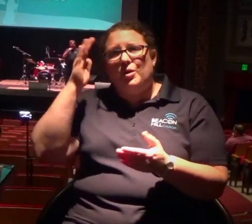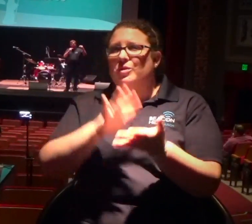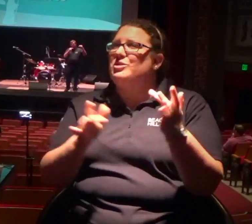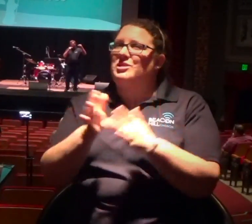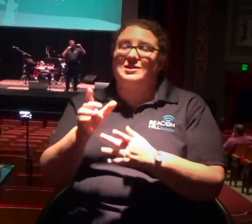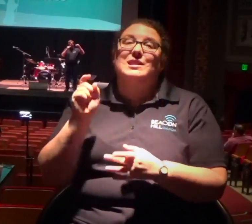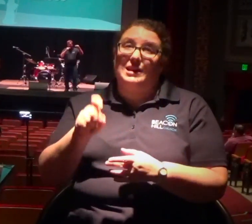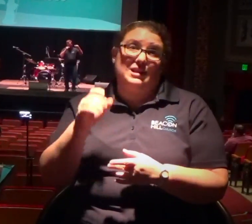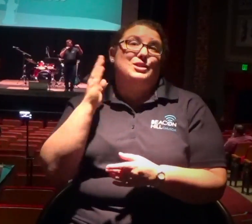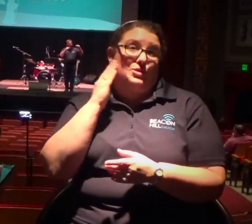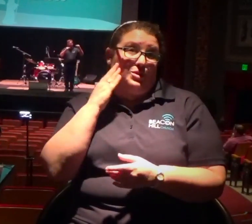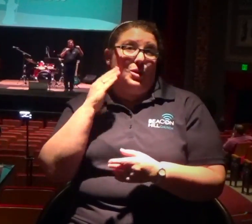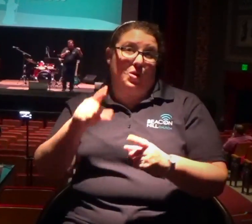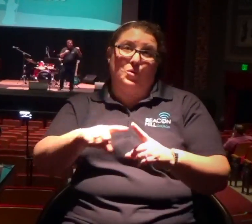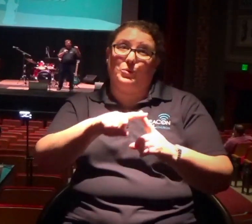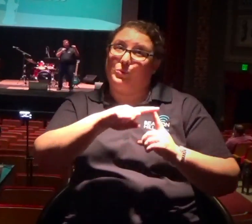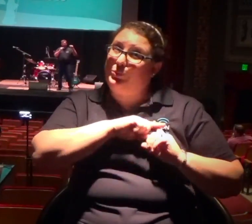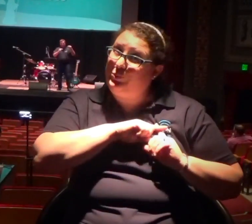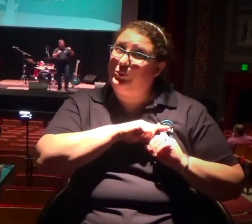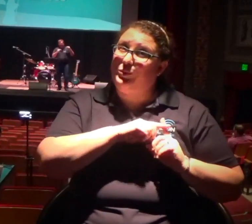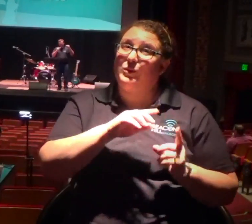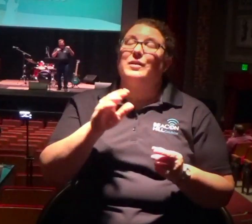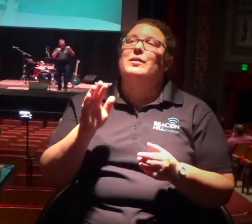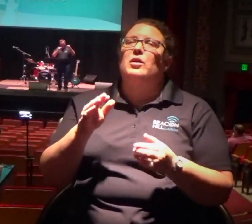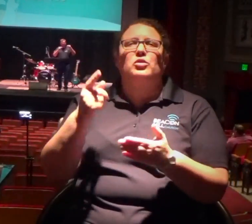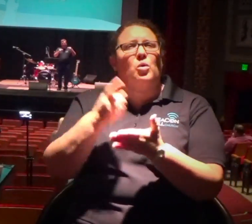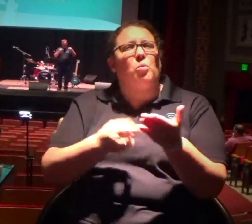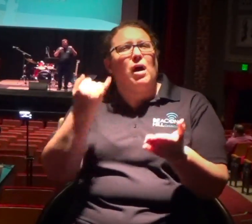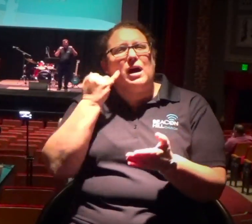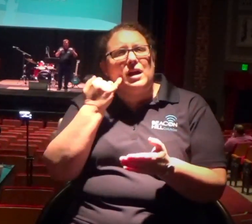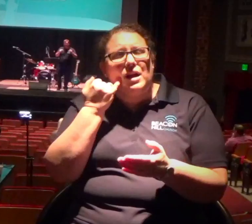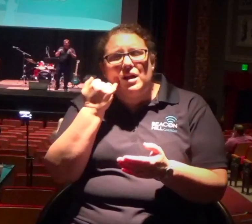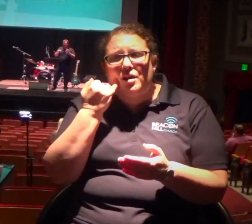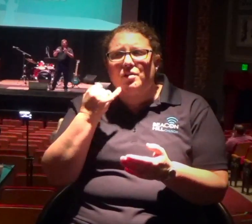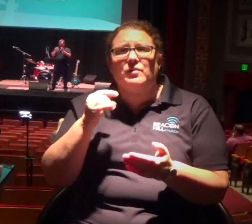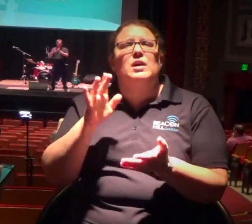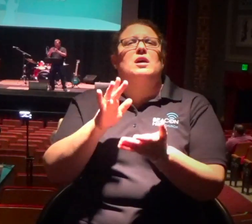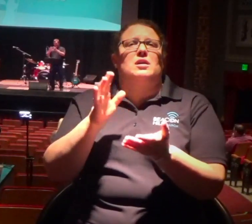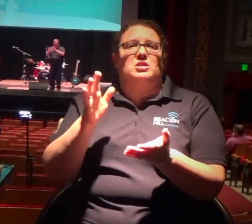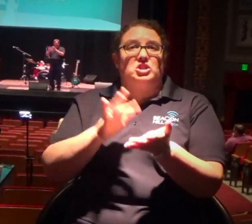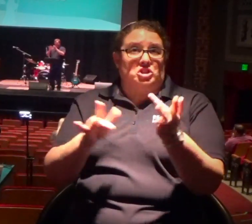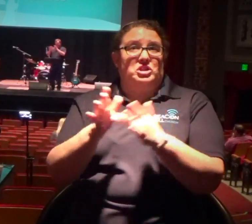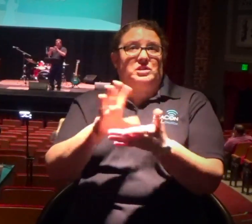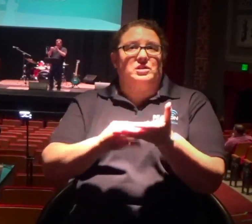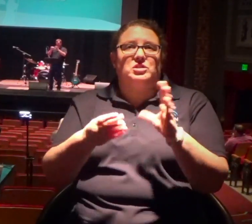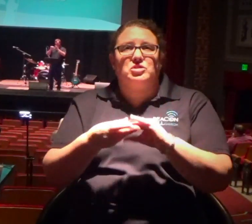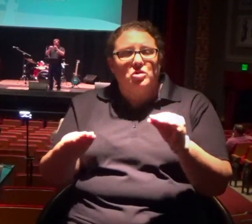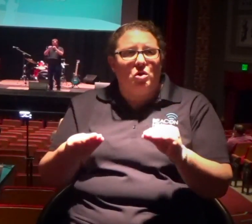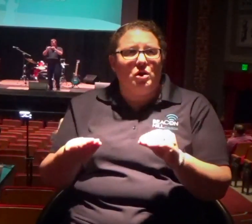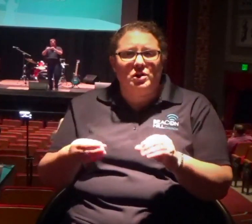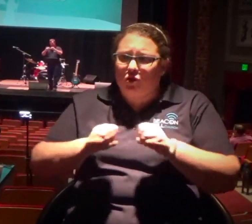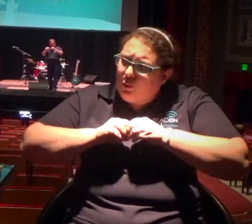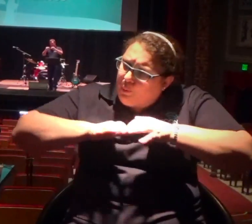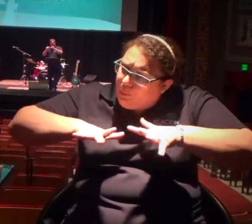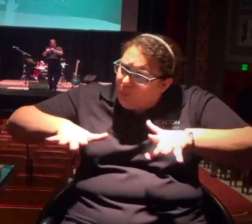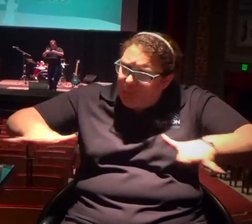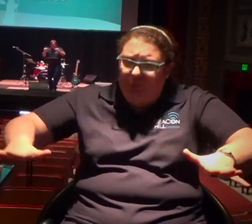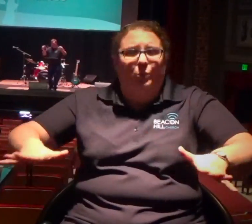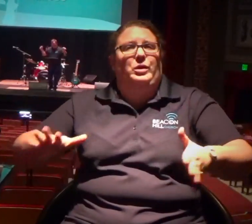And so what if the gospel really got a hold of this town? Like in Acts 17:6, if this town was turned